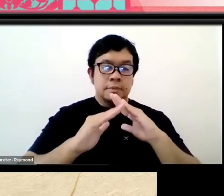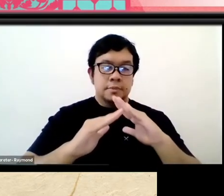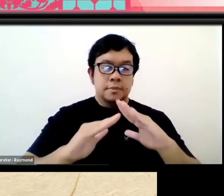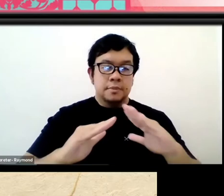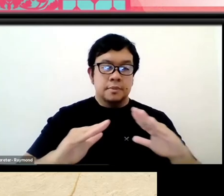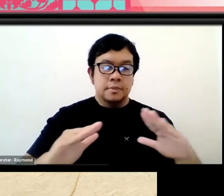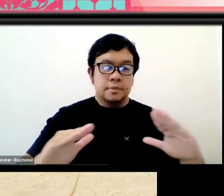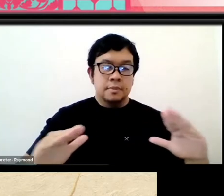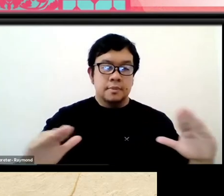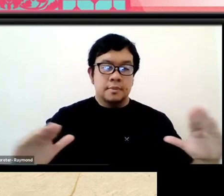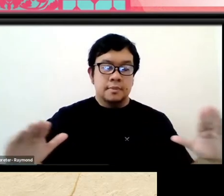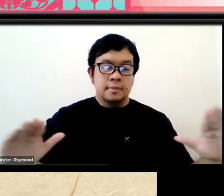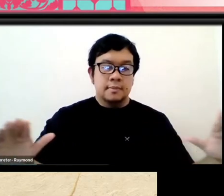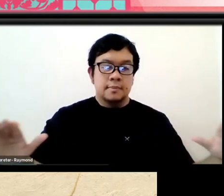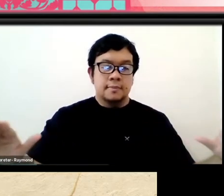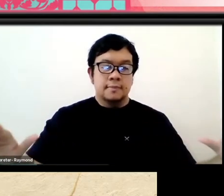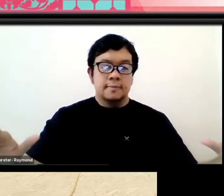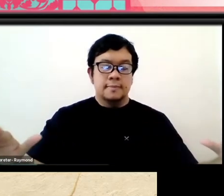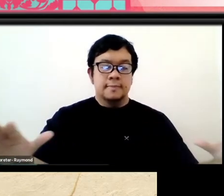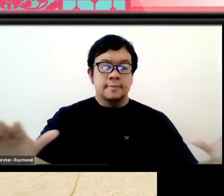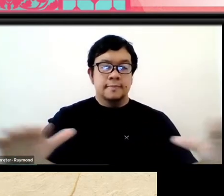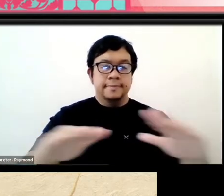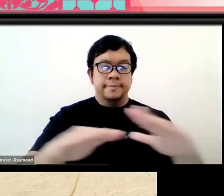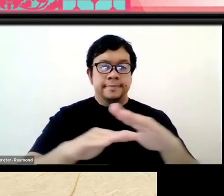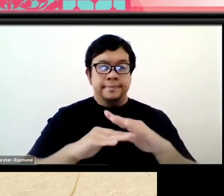has a shimmer.